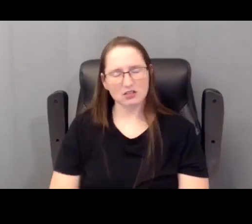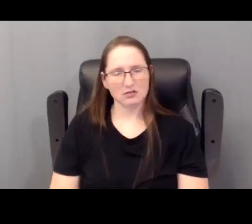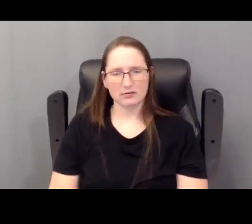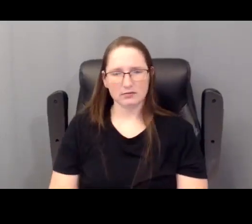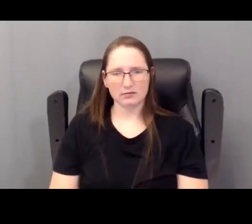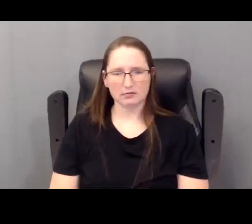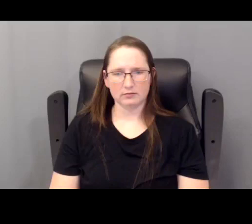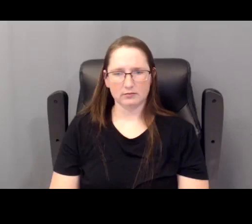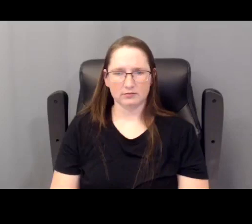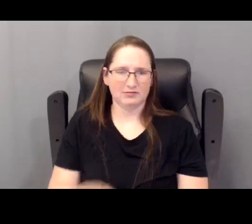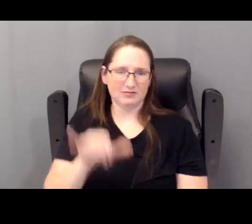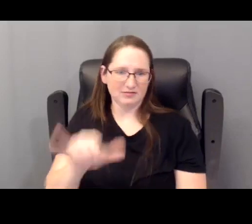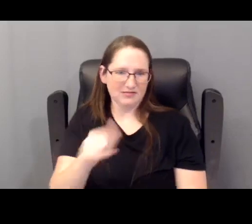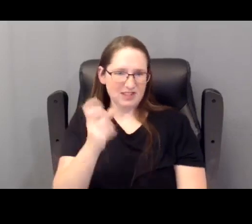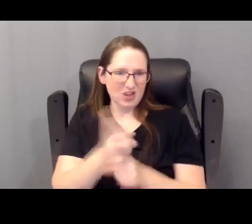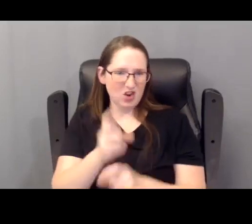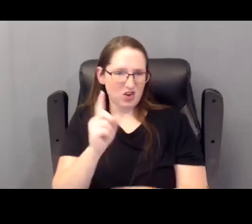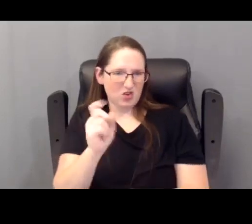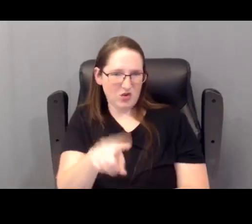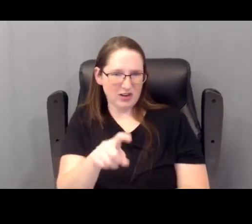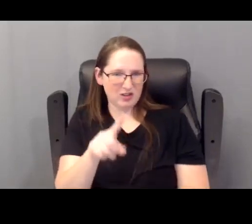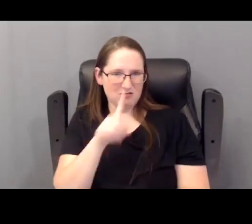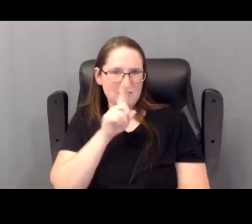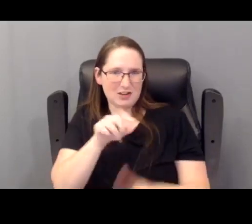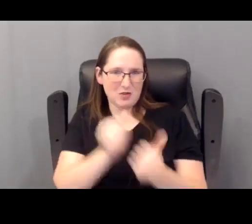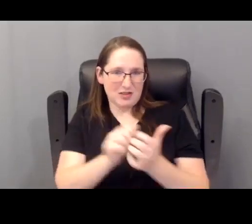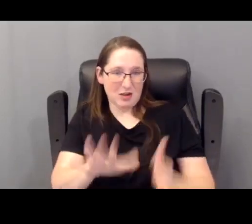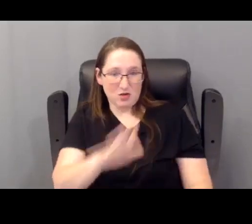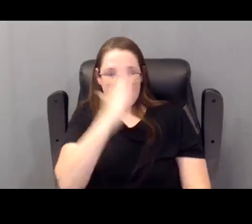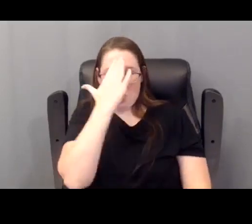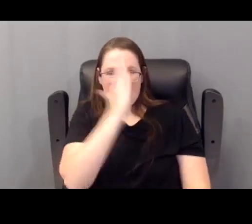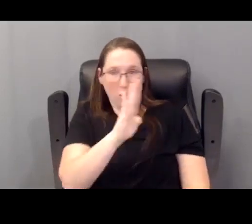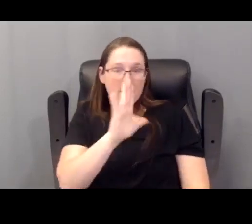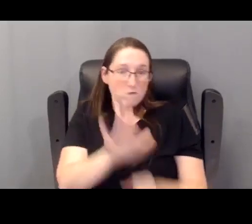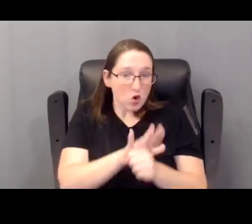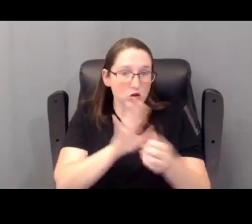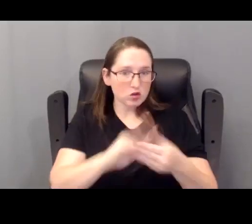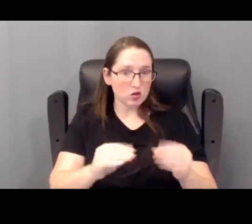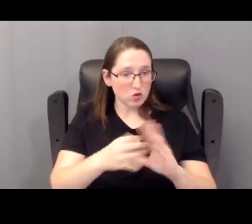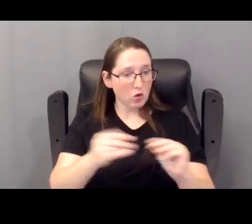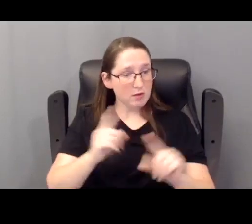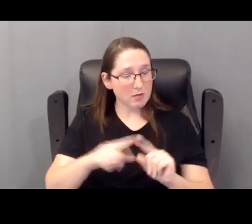Yeah, that's a hard question for me to answer without knowing your full story, but I think